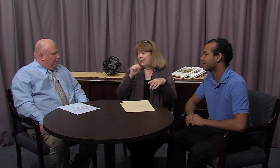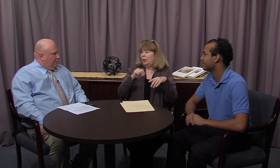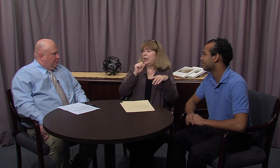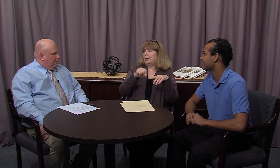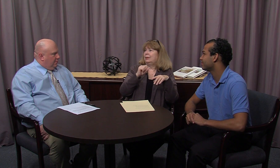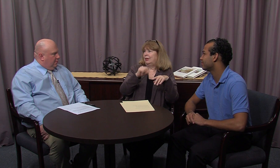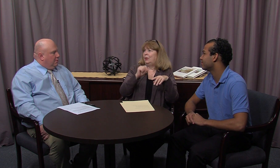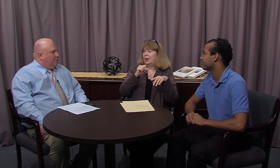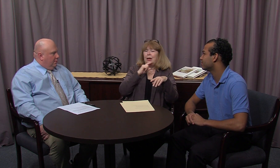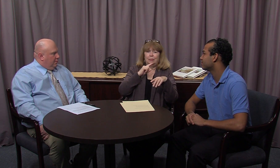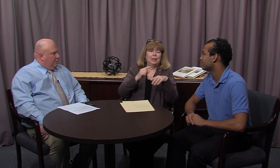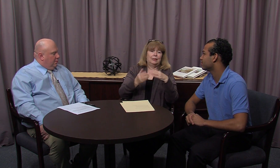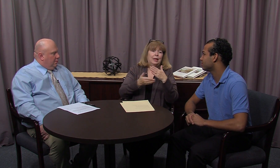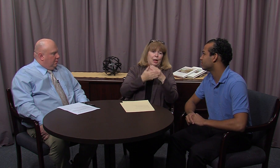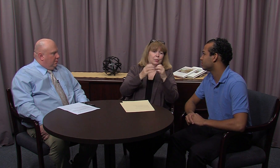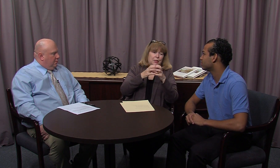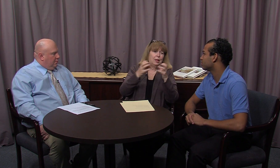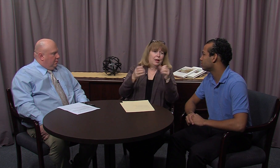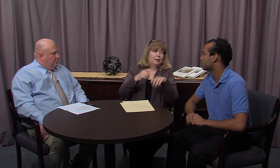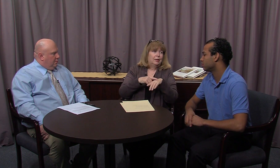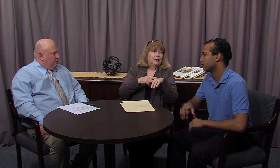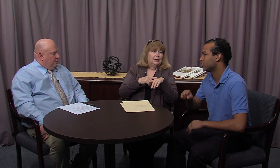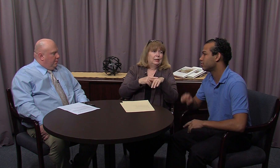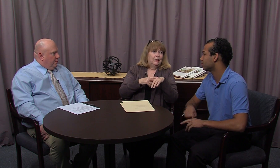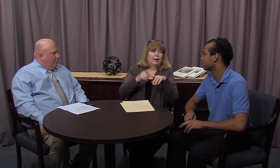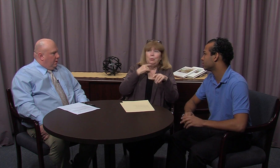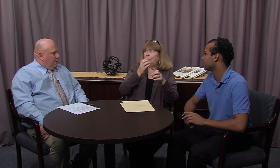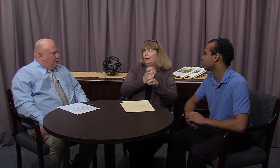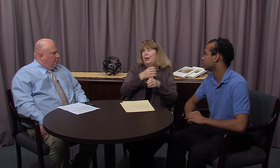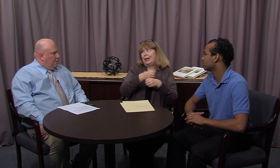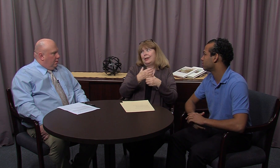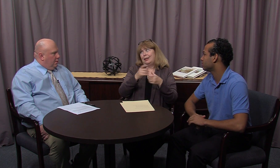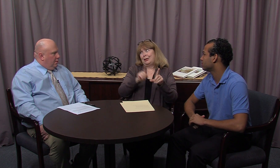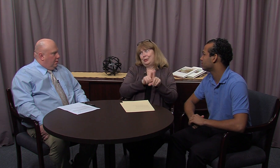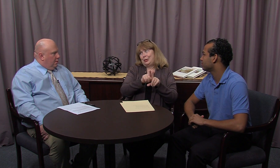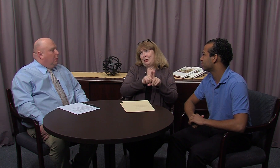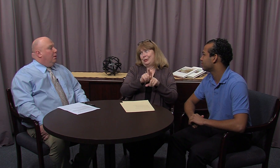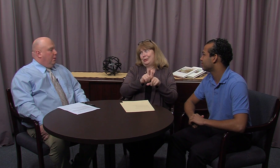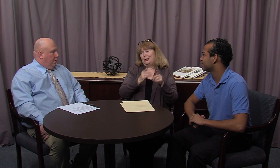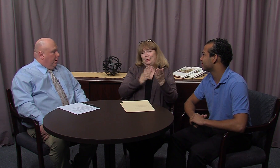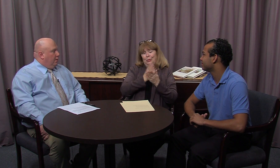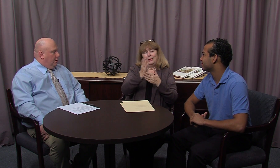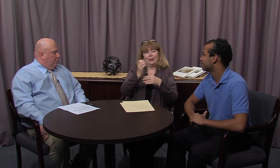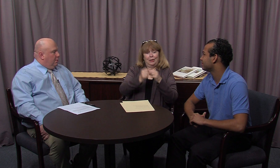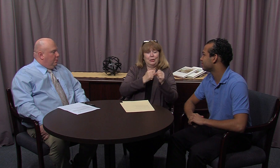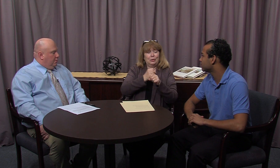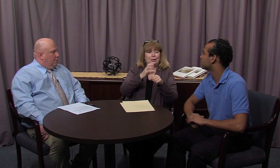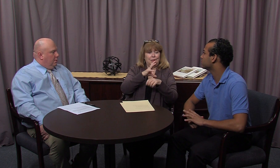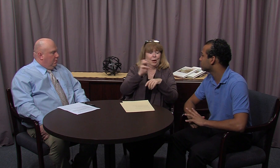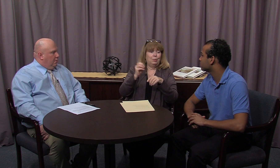Oh yeah, that helps a lot. And we've created a lot of stars through our years in the